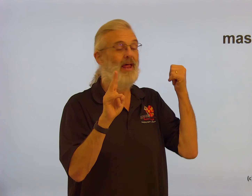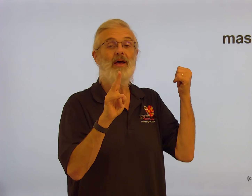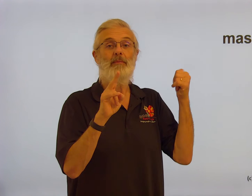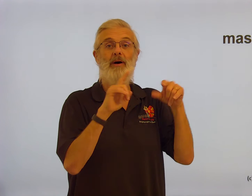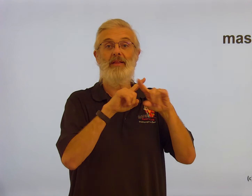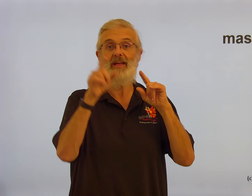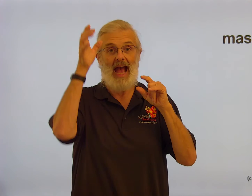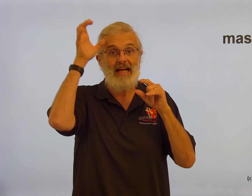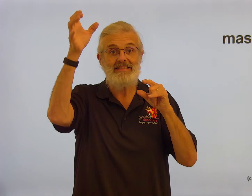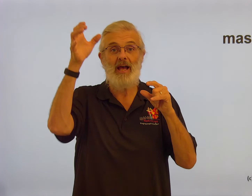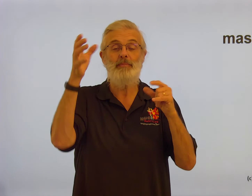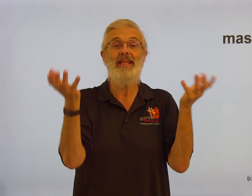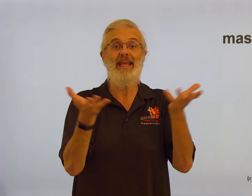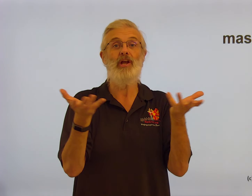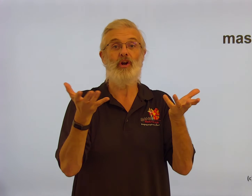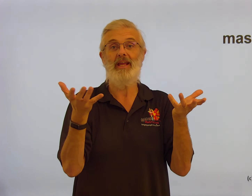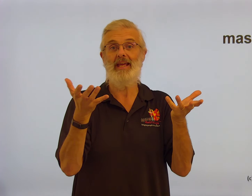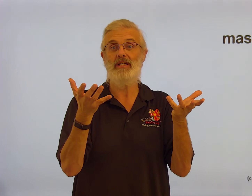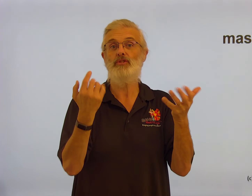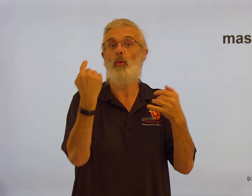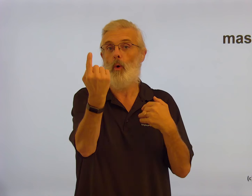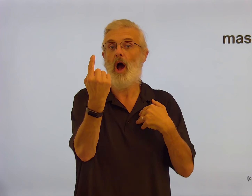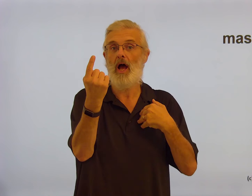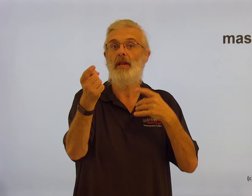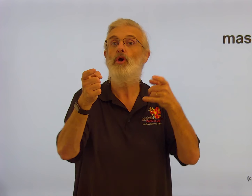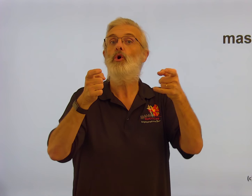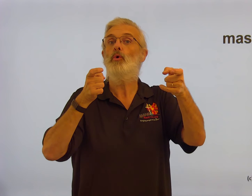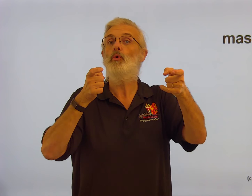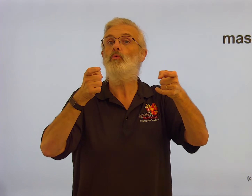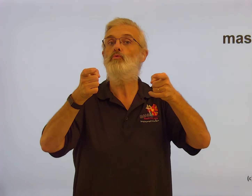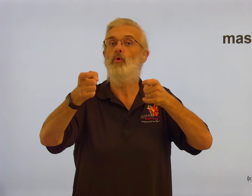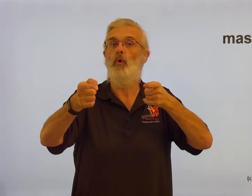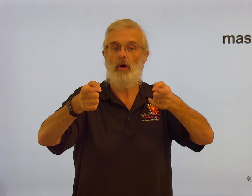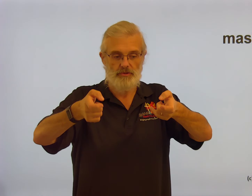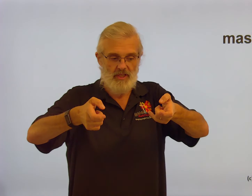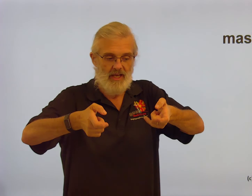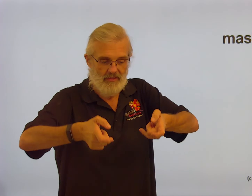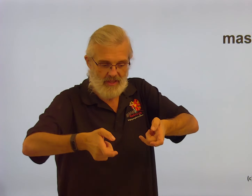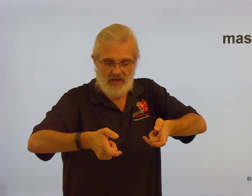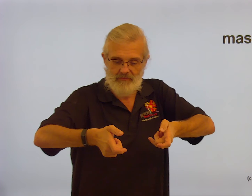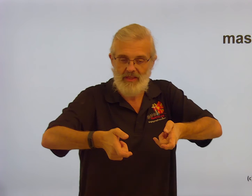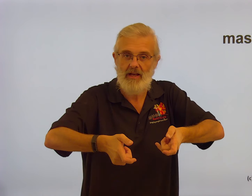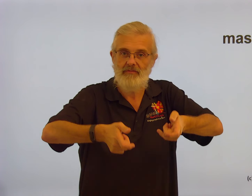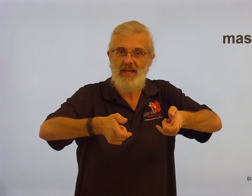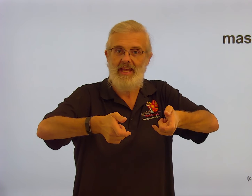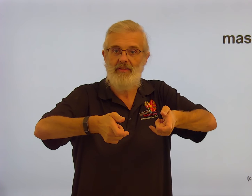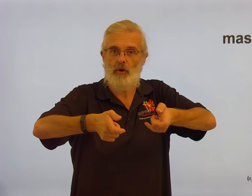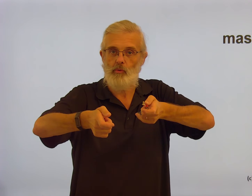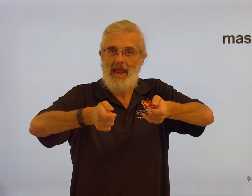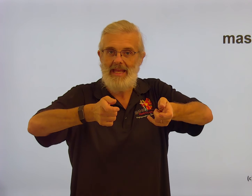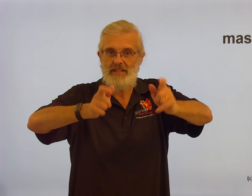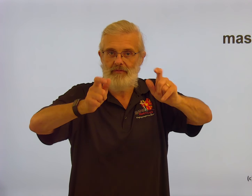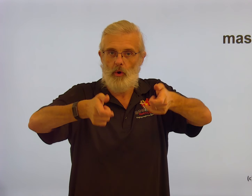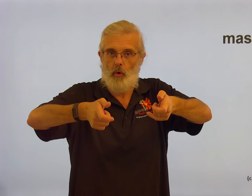but the concept here is the one who rules think up think of taking the reins of the horse